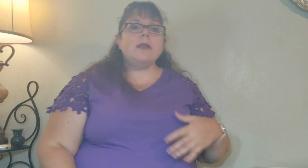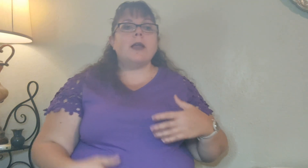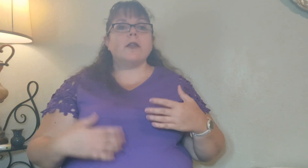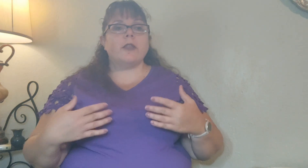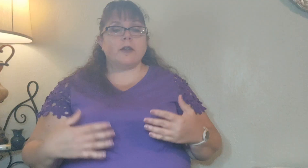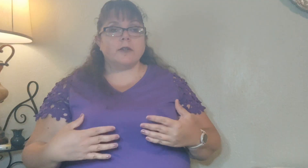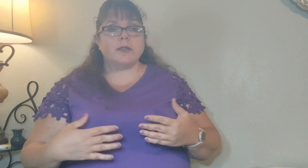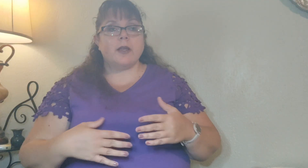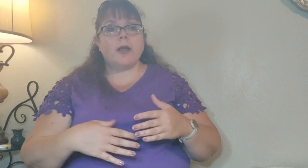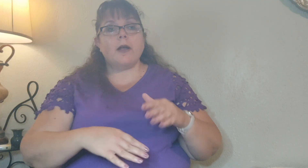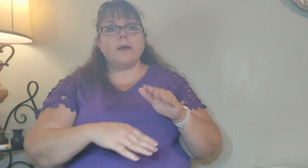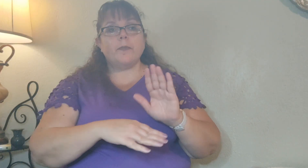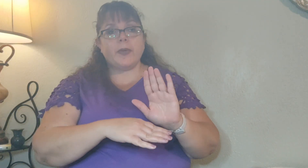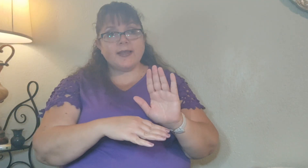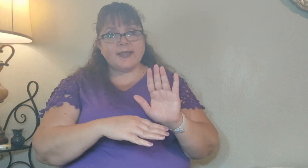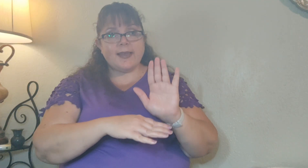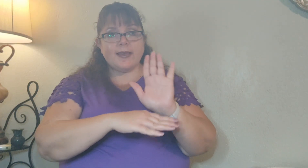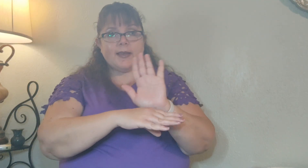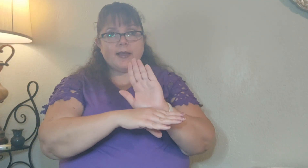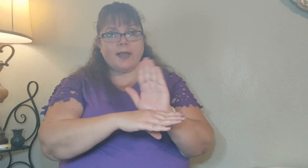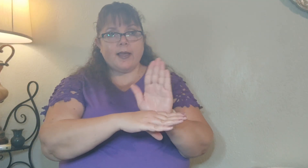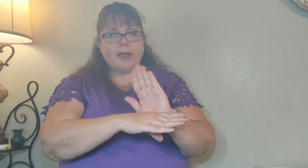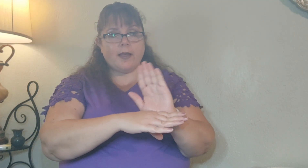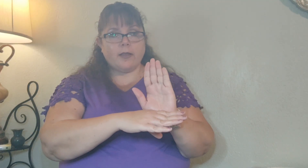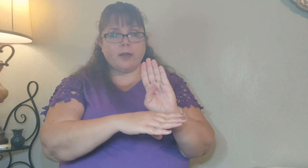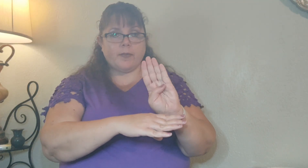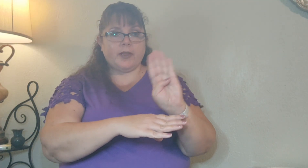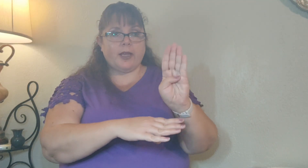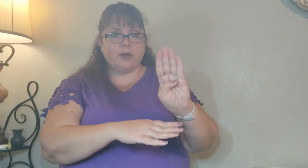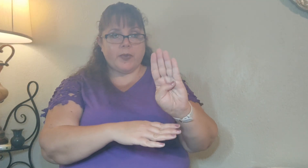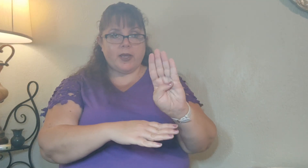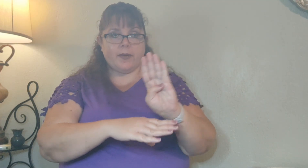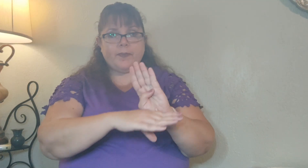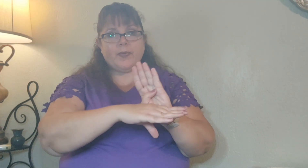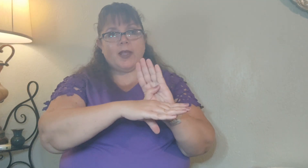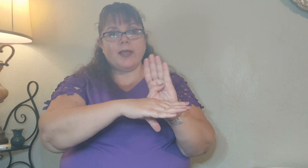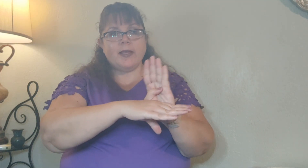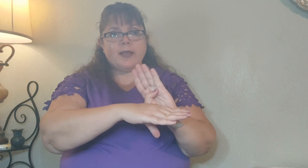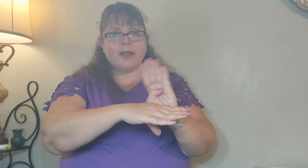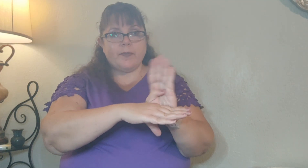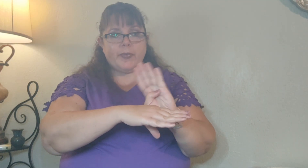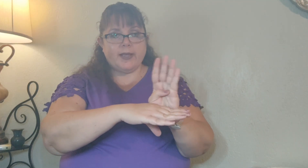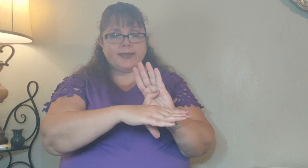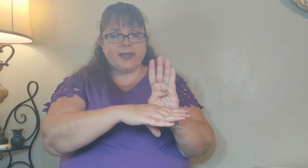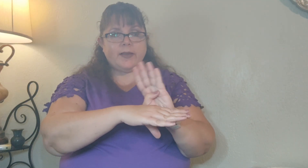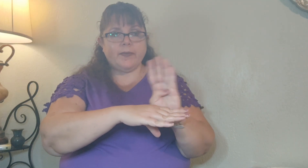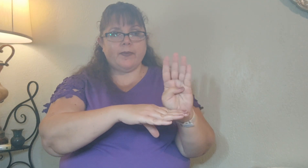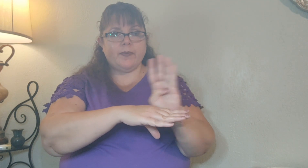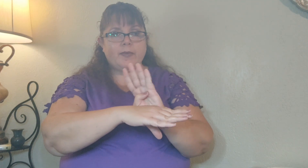Now there's busy, the letter B, busy,